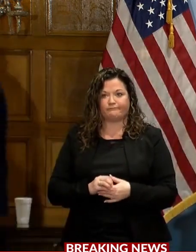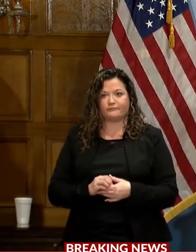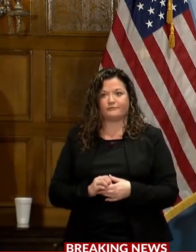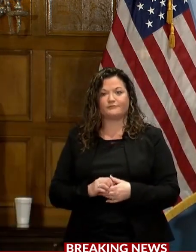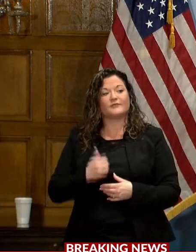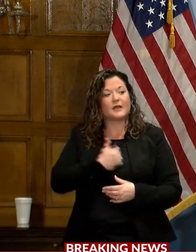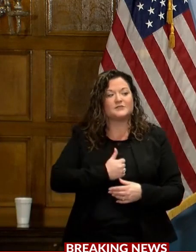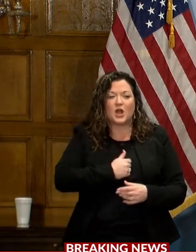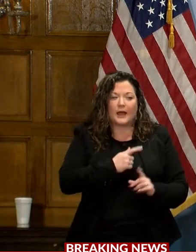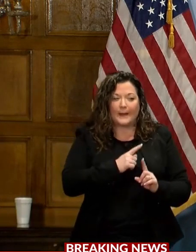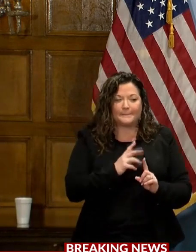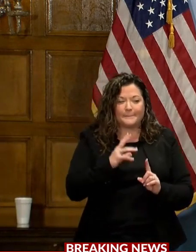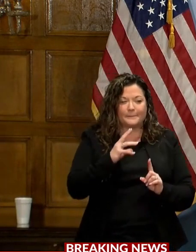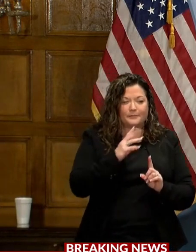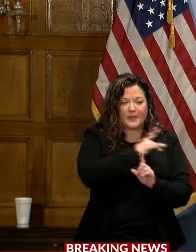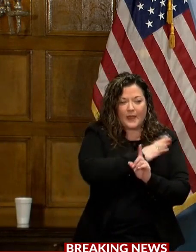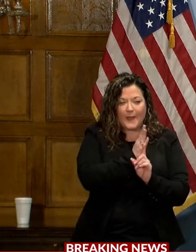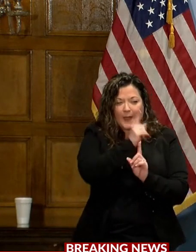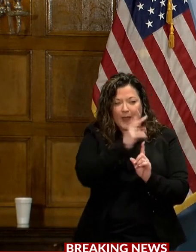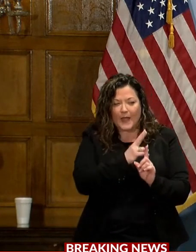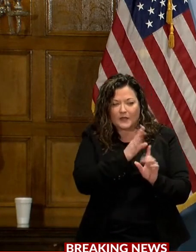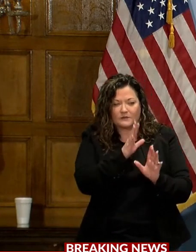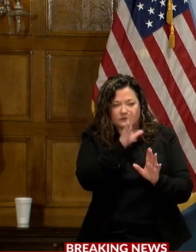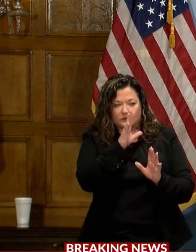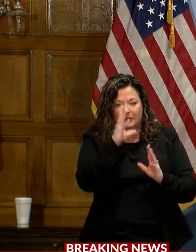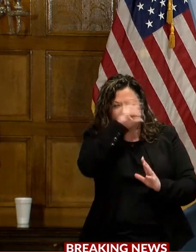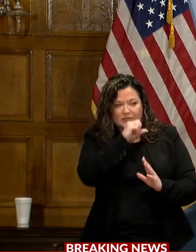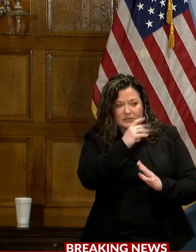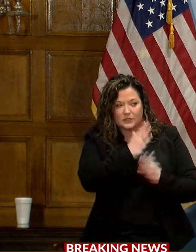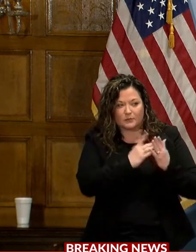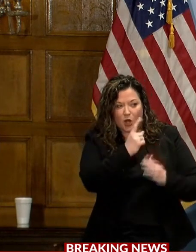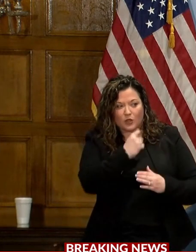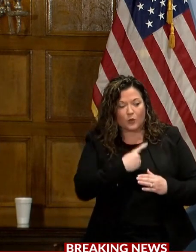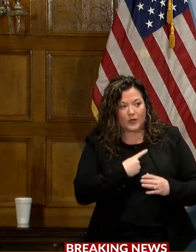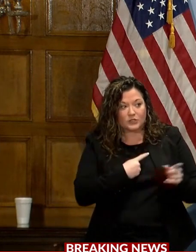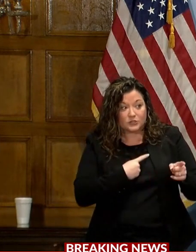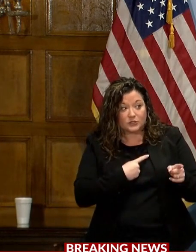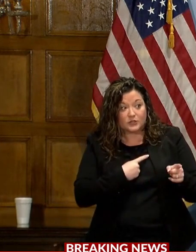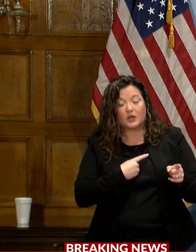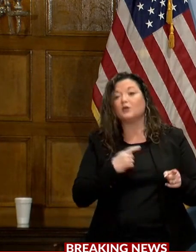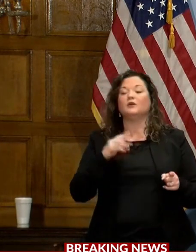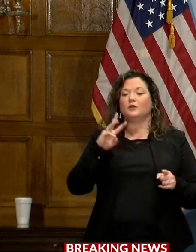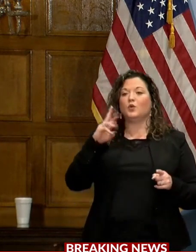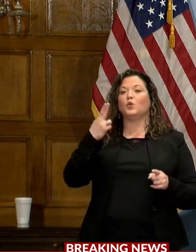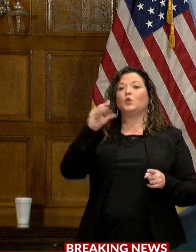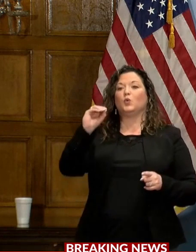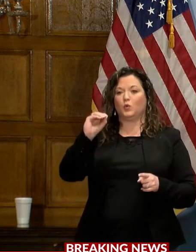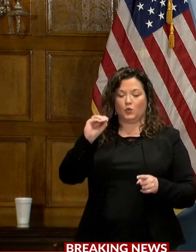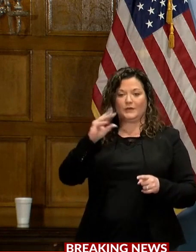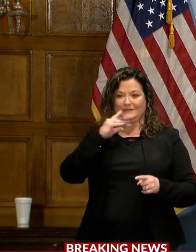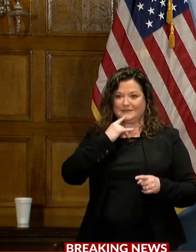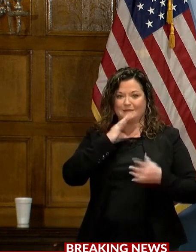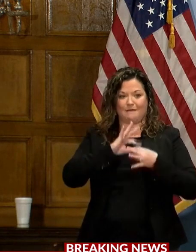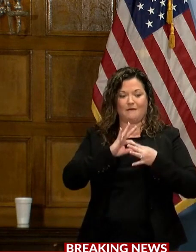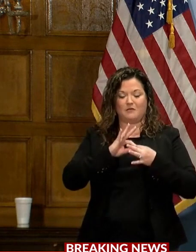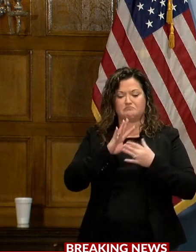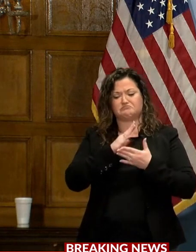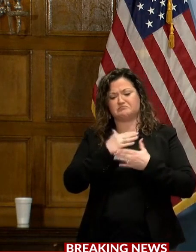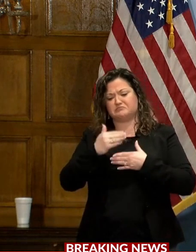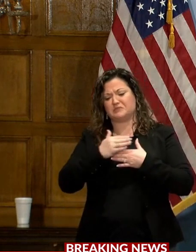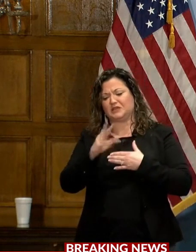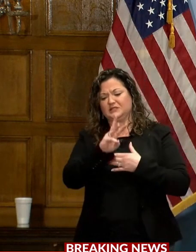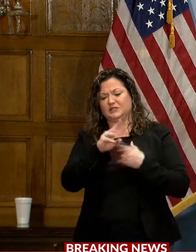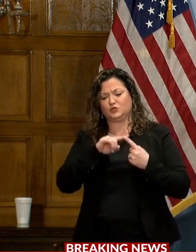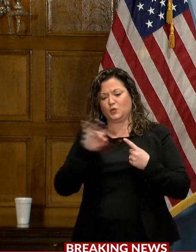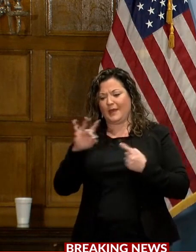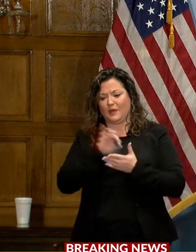I'm sorry, I caught the first part about half the Europeans being The World infected. Health Yes. mhm. Organization is saying that within the next 6 to 8 weeks, half